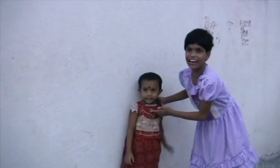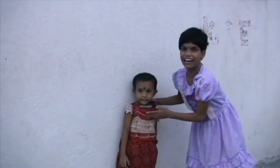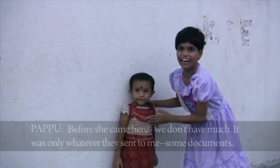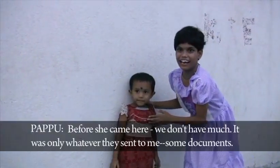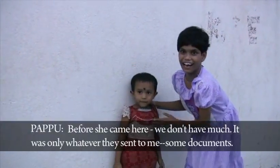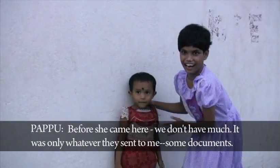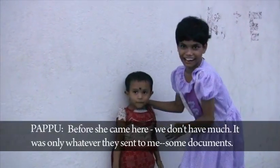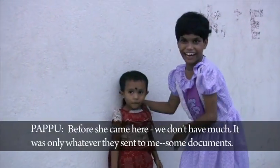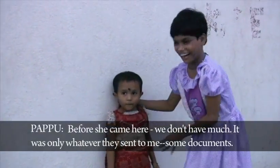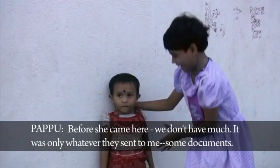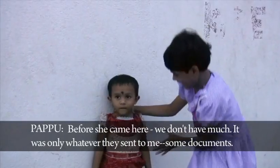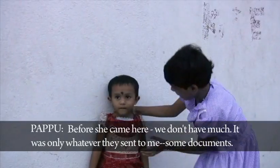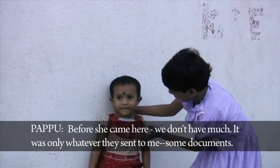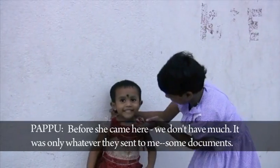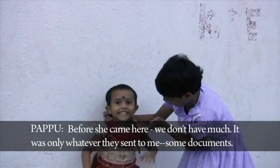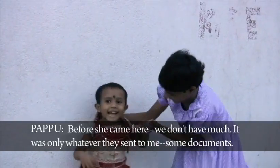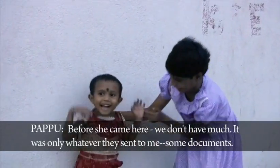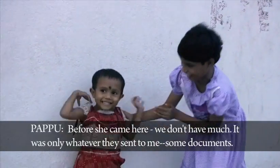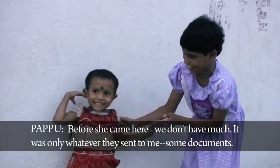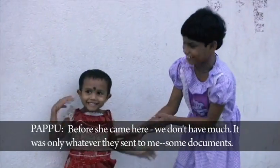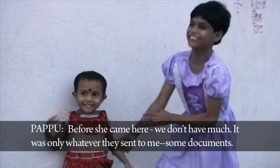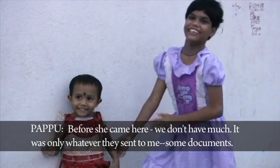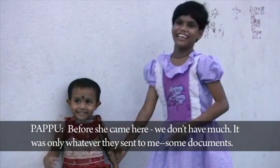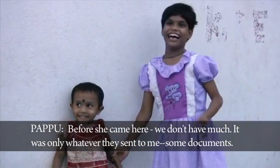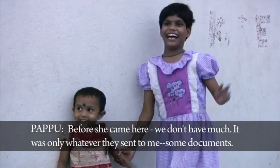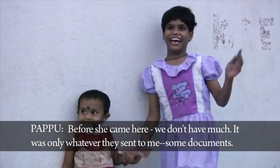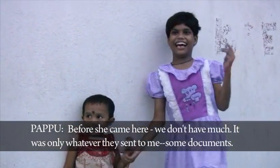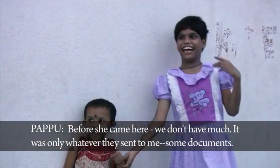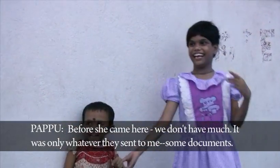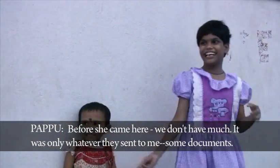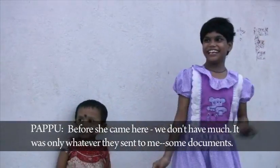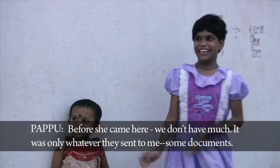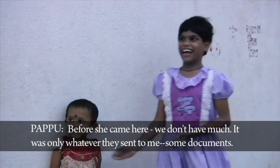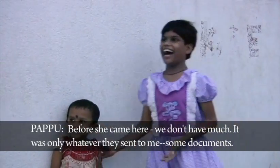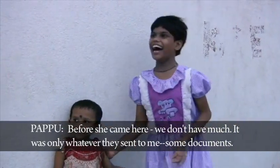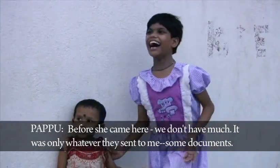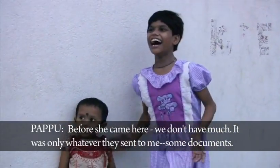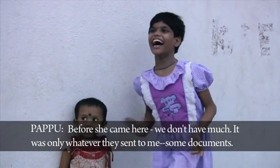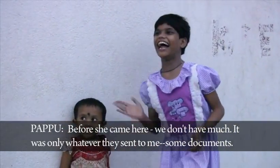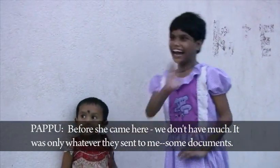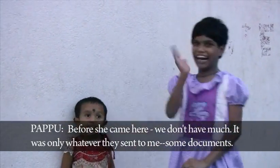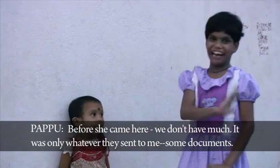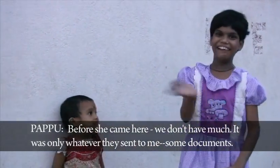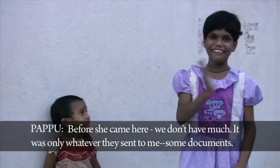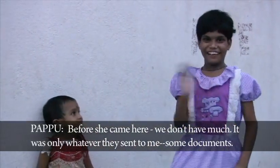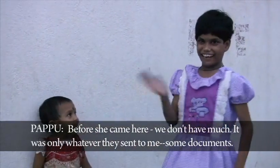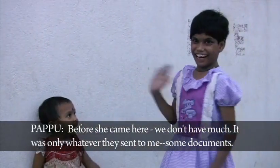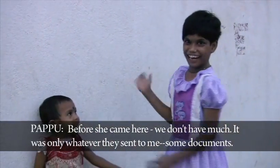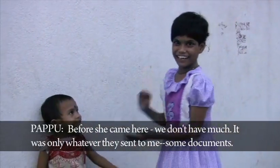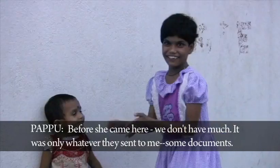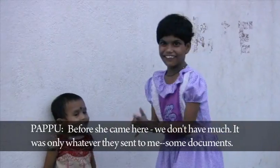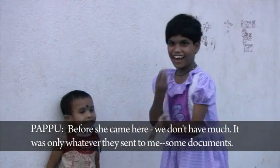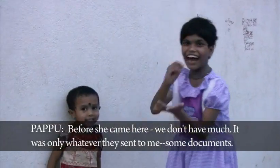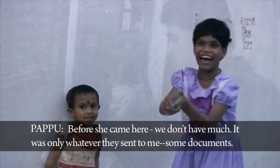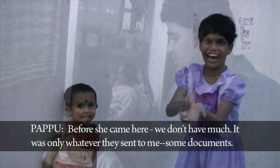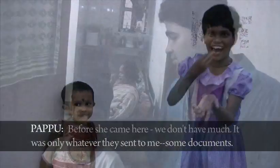Before she came here, we don't have much. Whatever they said to me, and they have given some documents to me, that